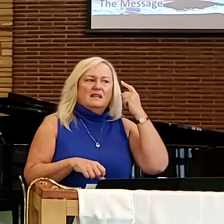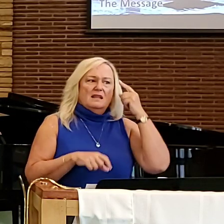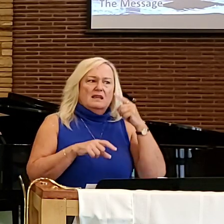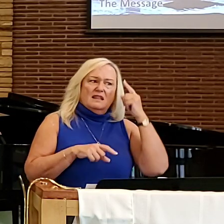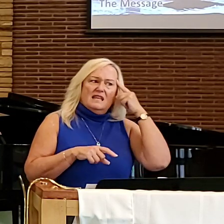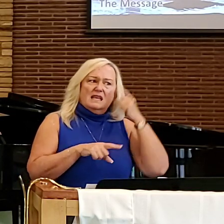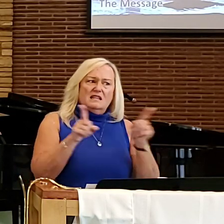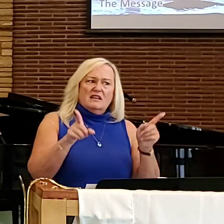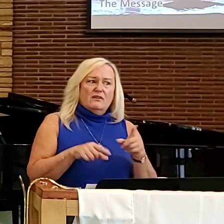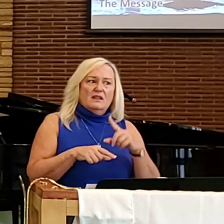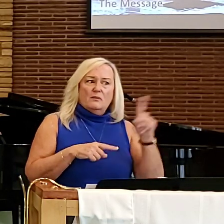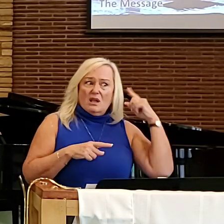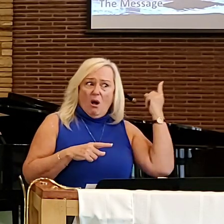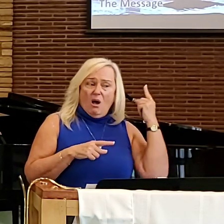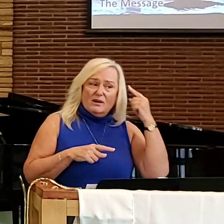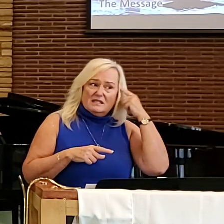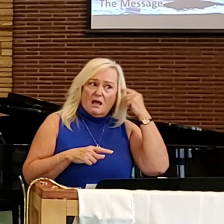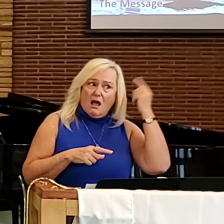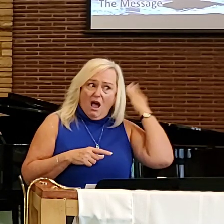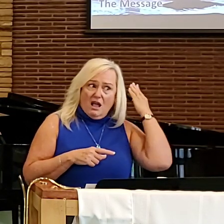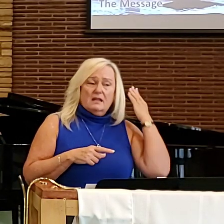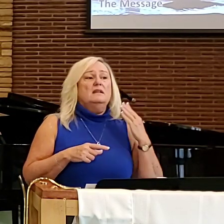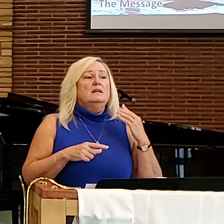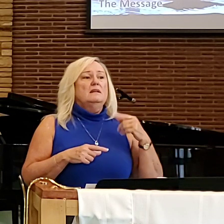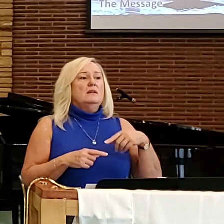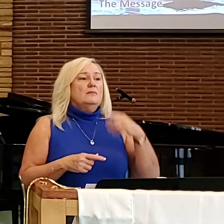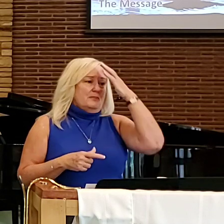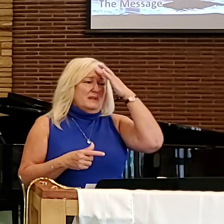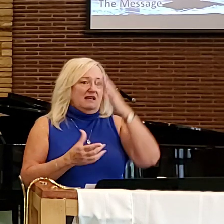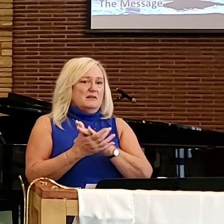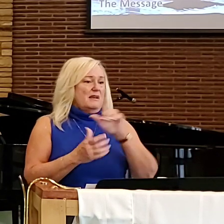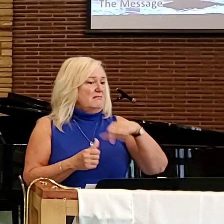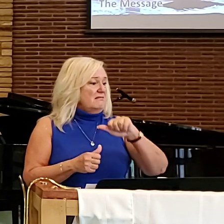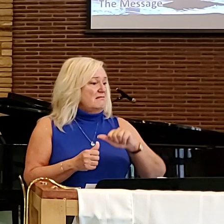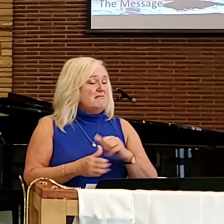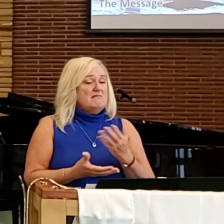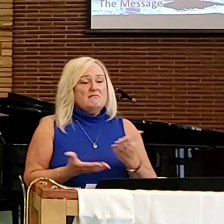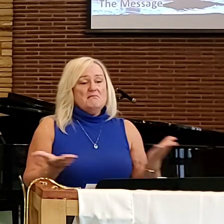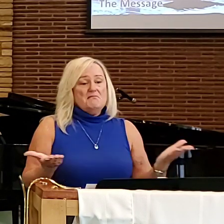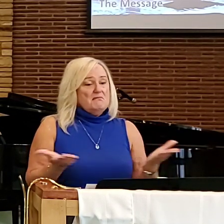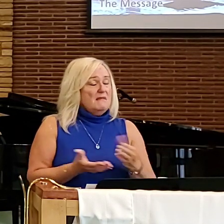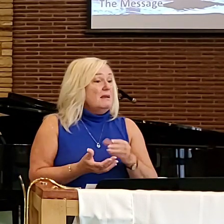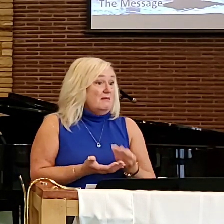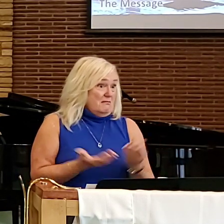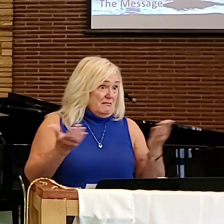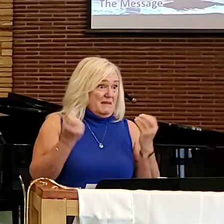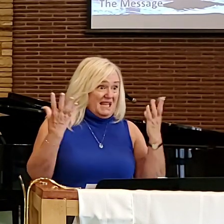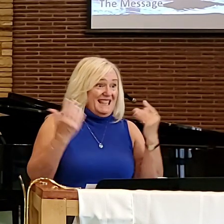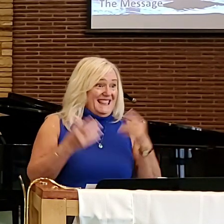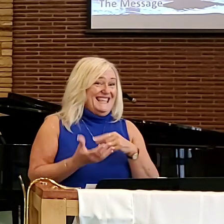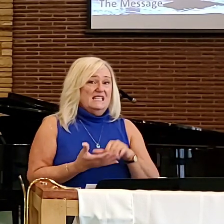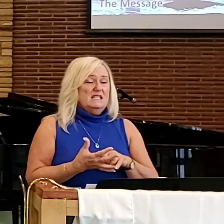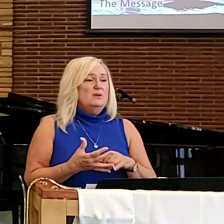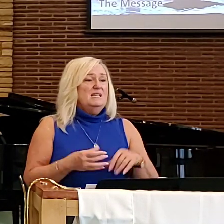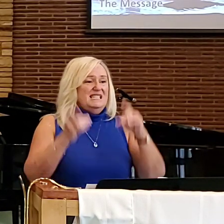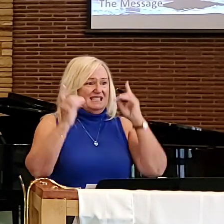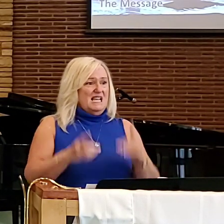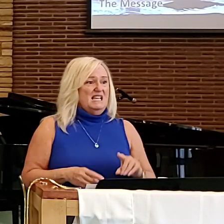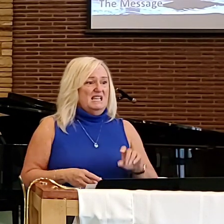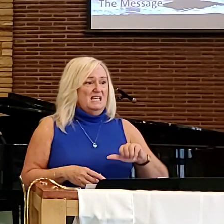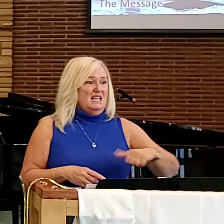thought. We've set our beliefs about many things in stone, and we've decided anybody who's not like us is